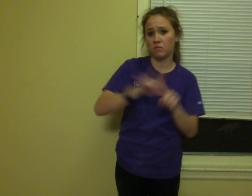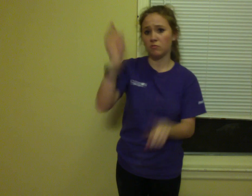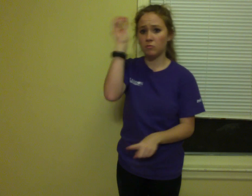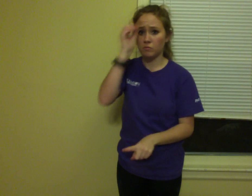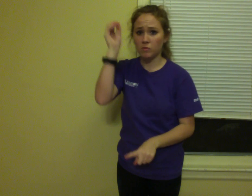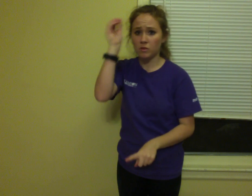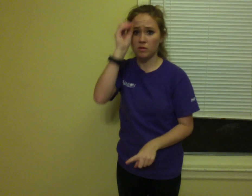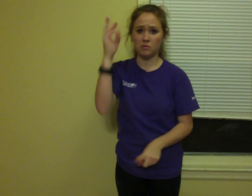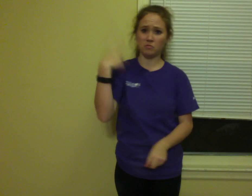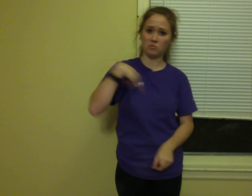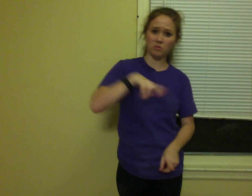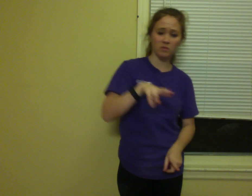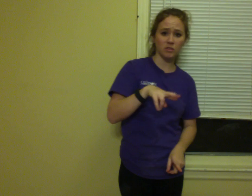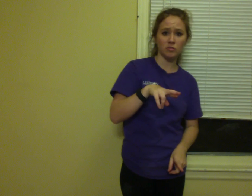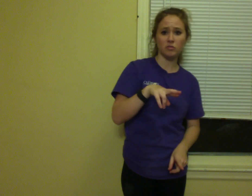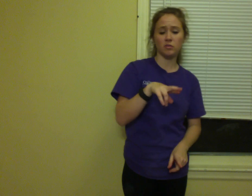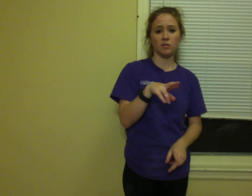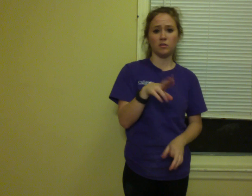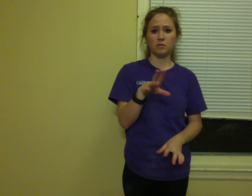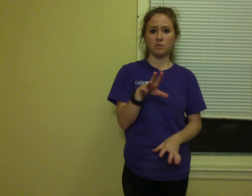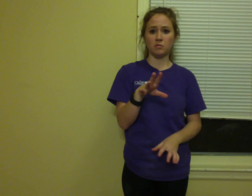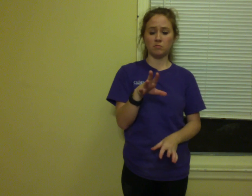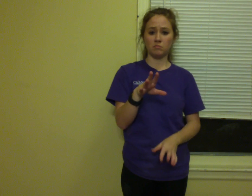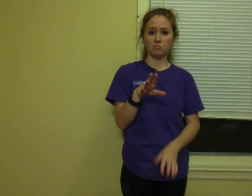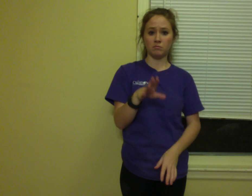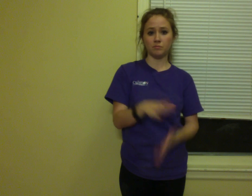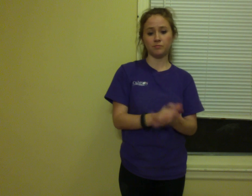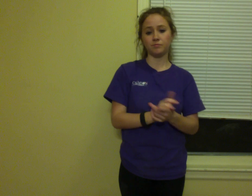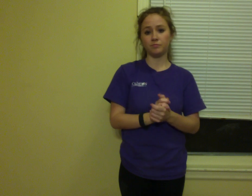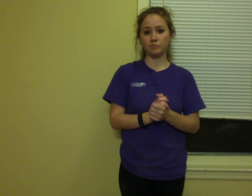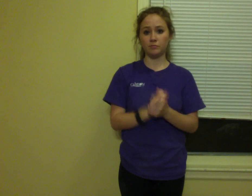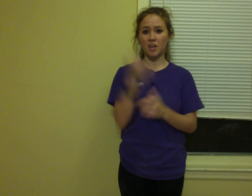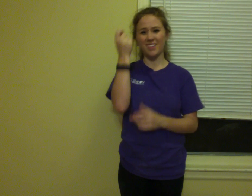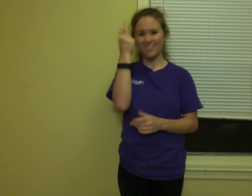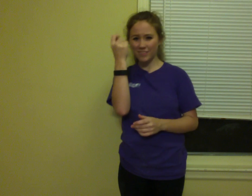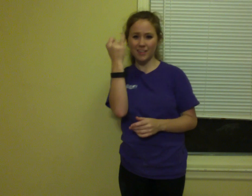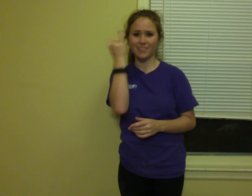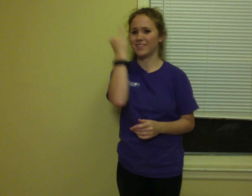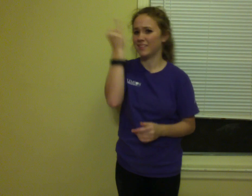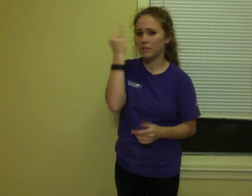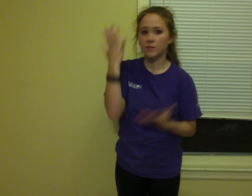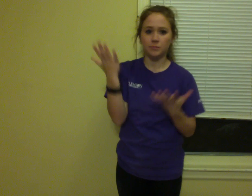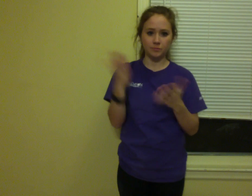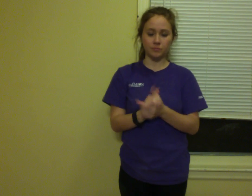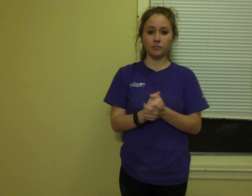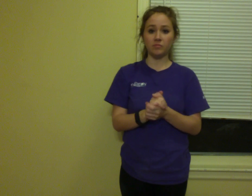And now let's see how we spot the second of the two signs of democracy, shared power.